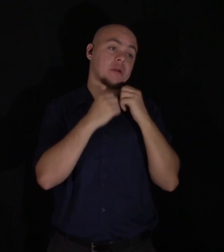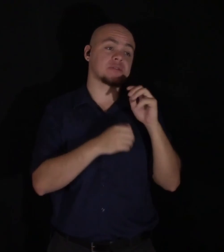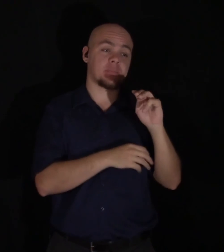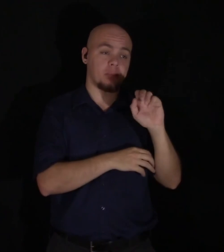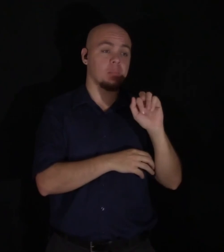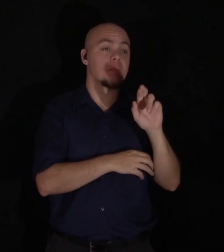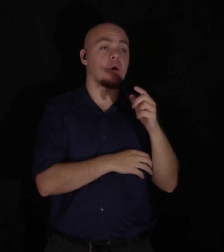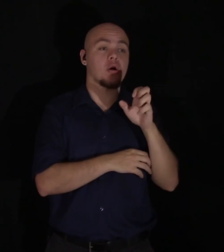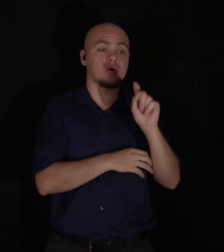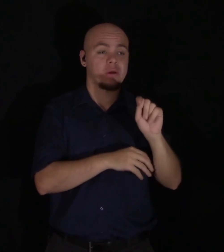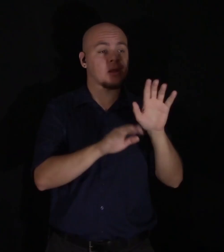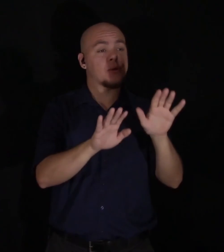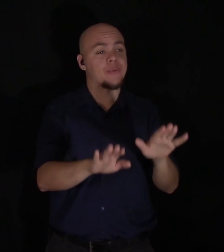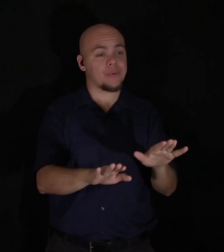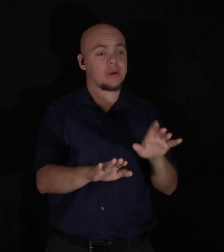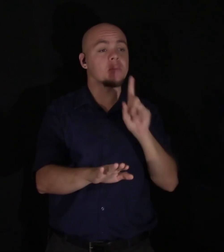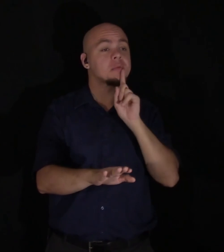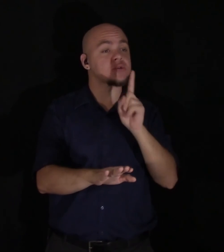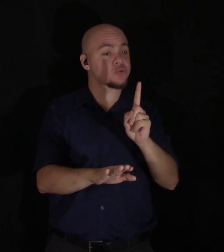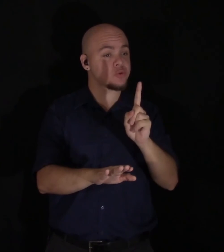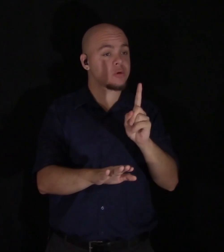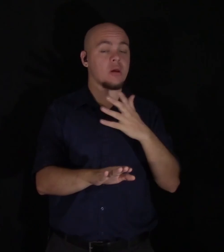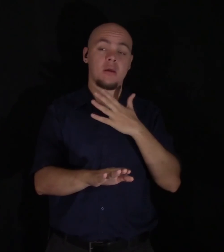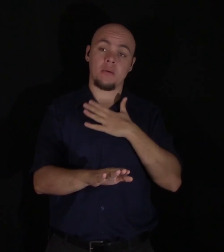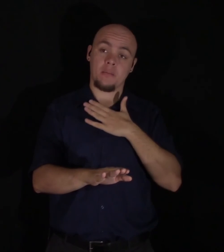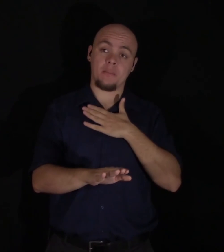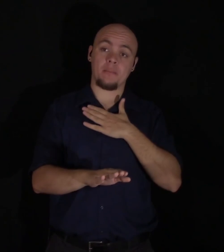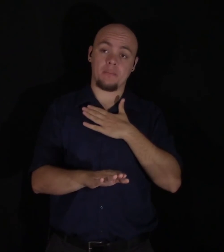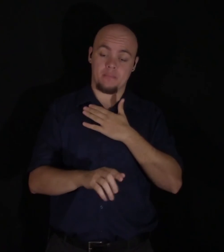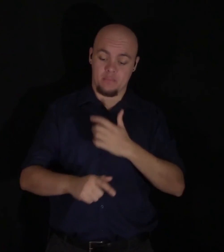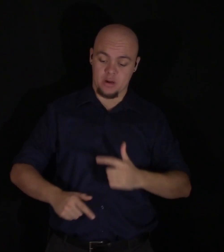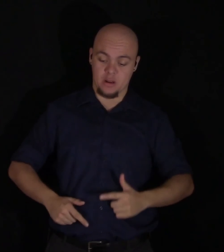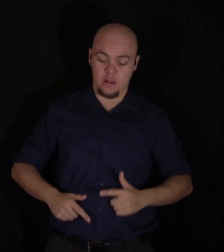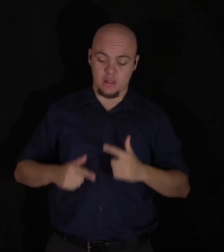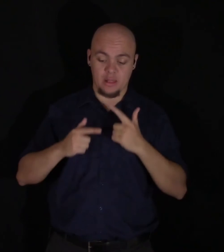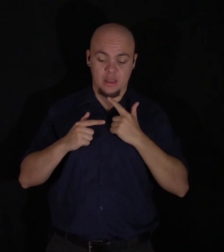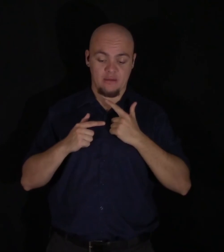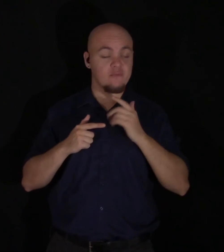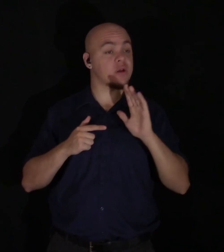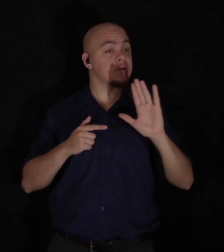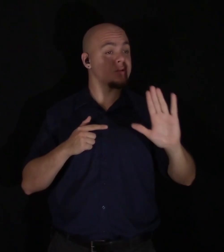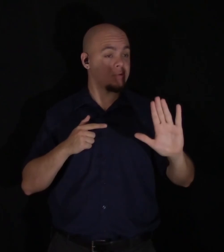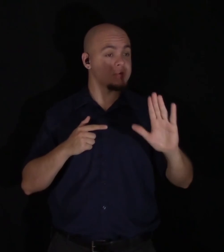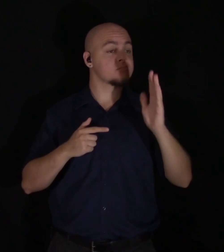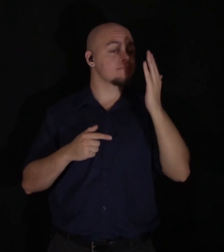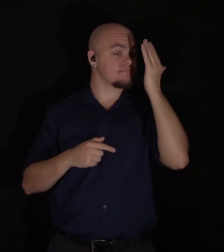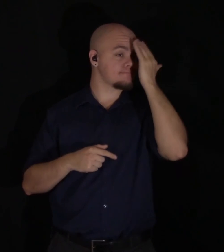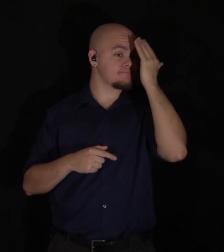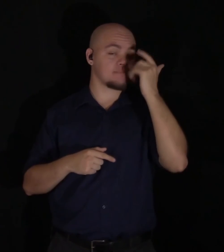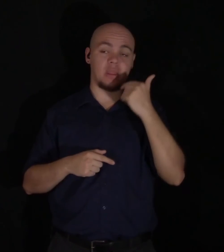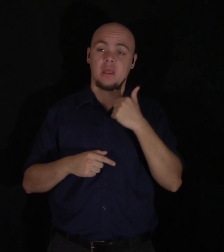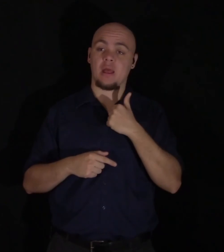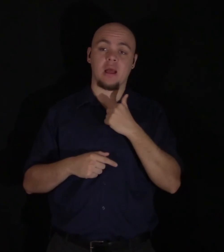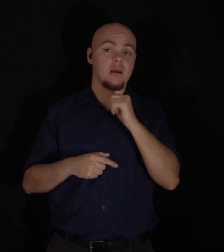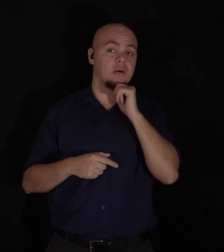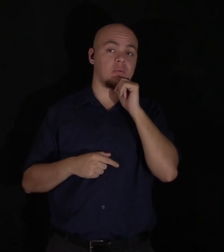Be assured that for my own sake, as well as yours, I will not rashly encounter